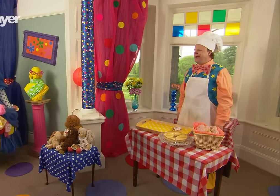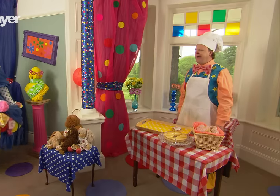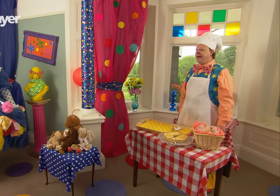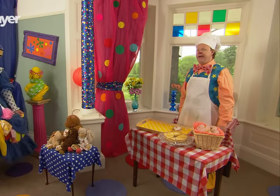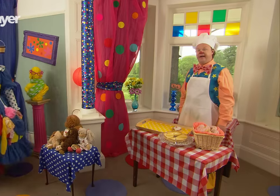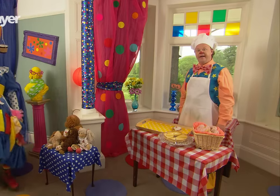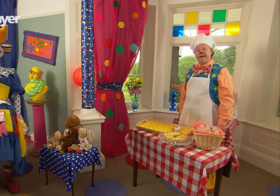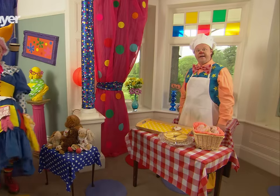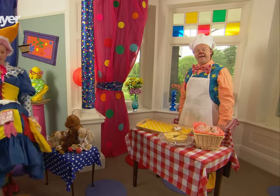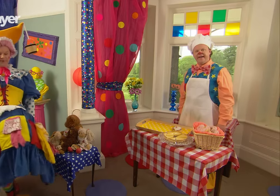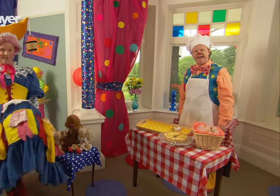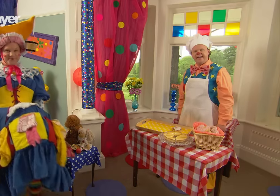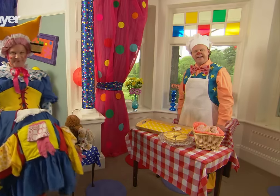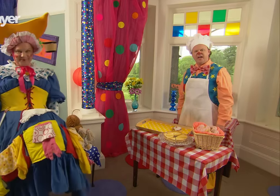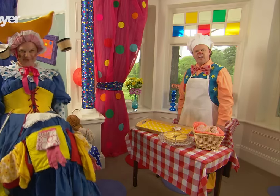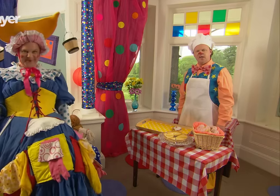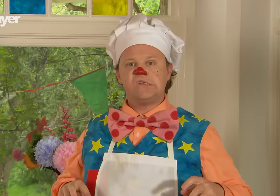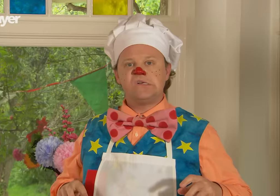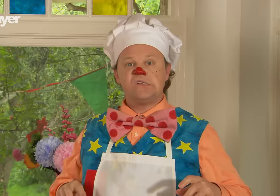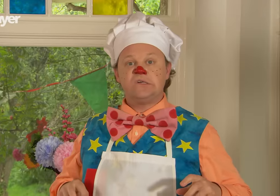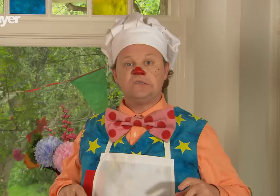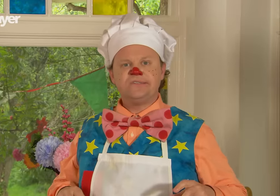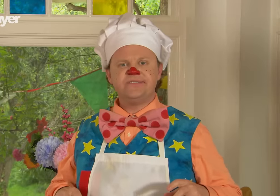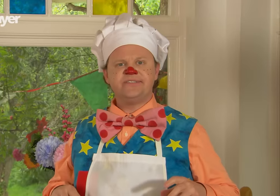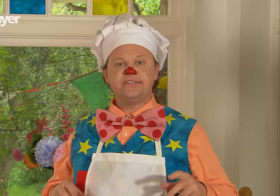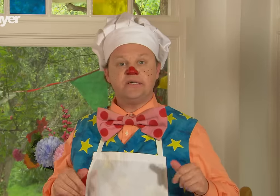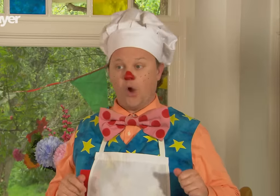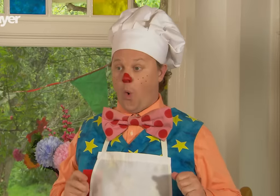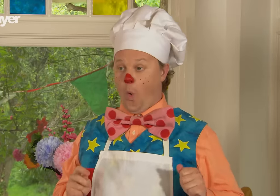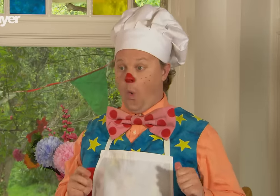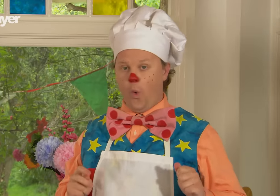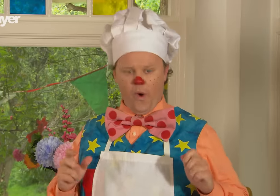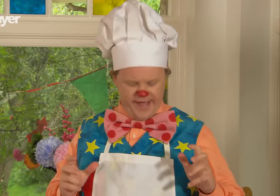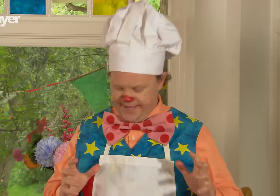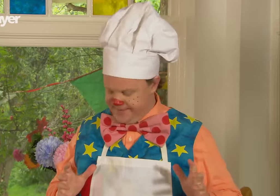Mr. Tumble, you need to ask Aunt Polly what she would like to buy.